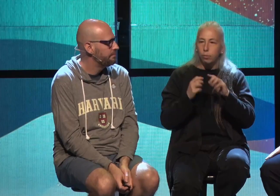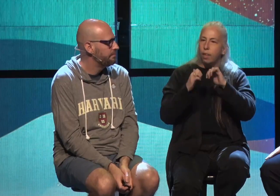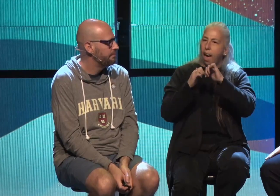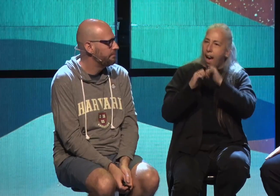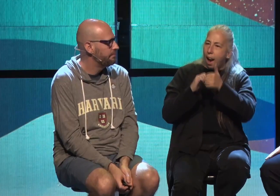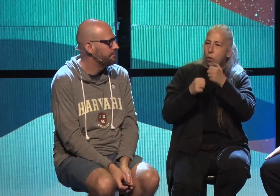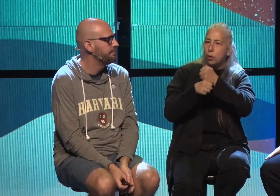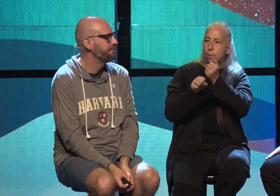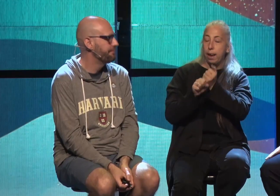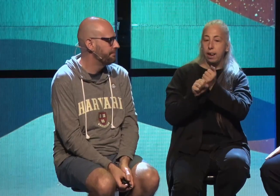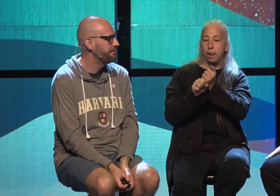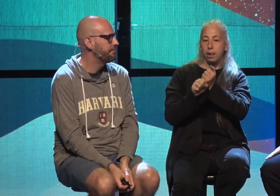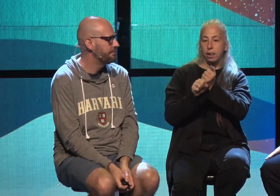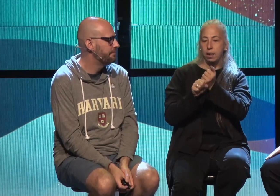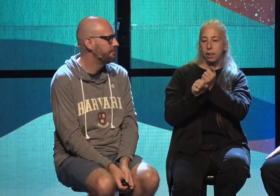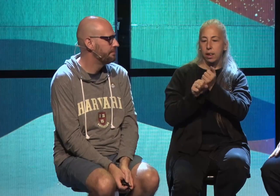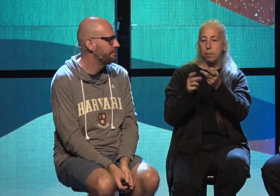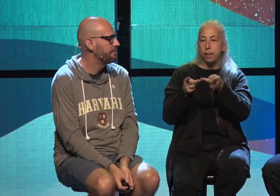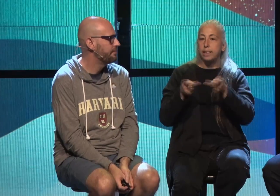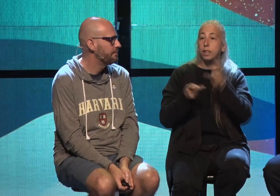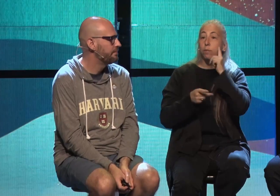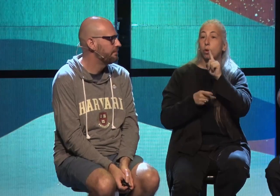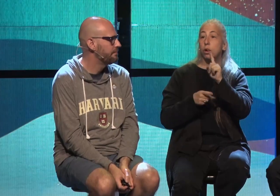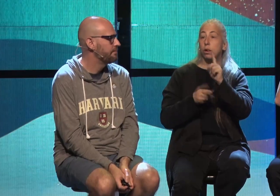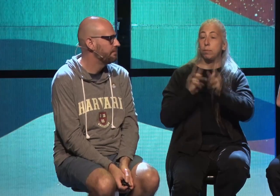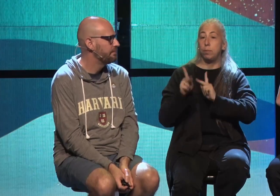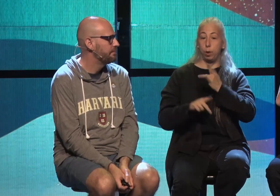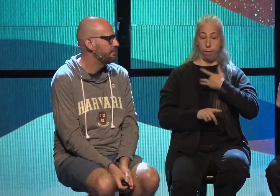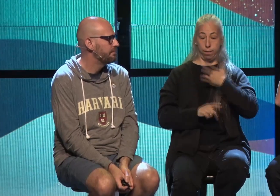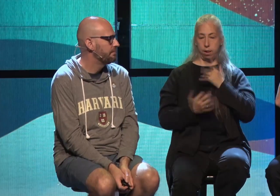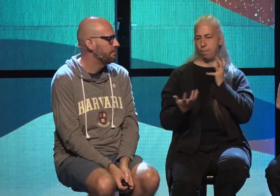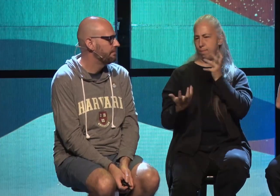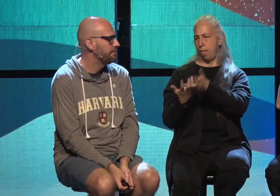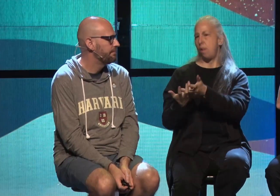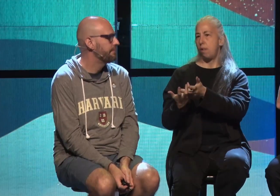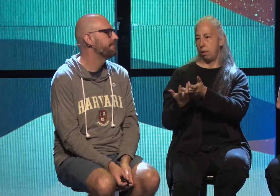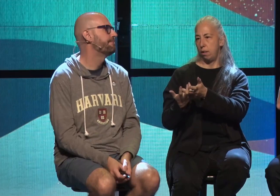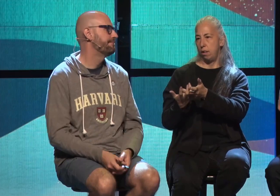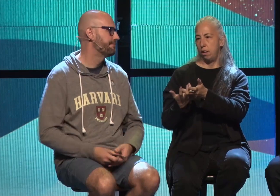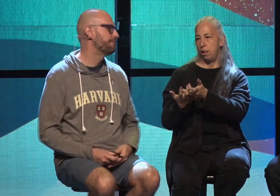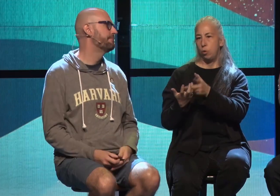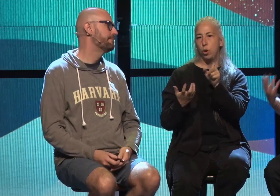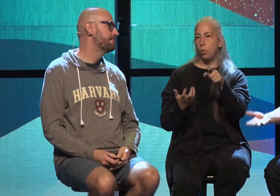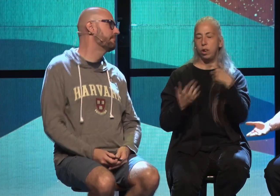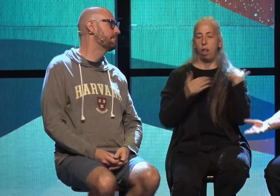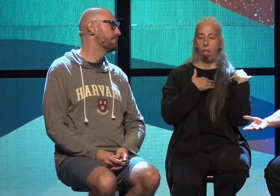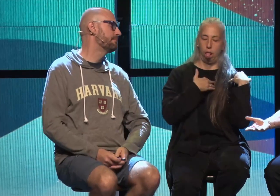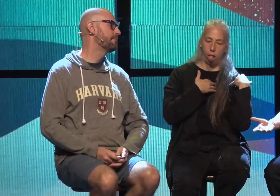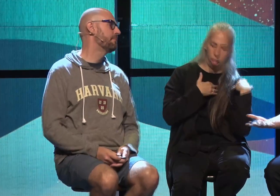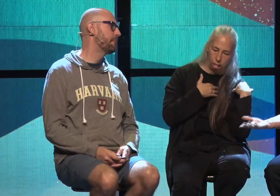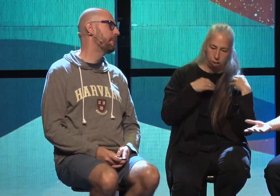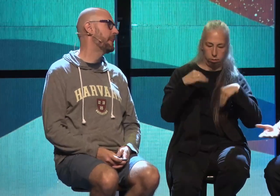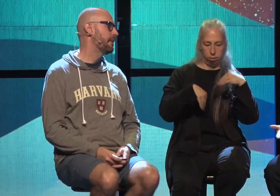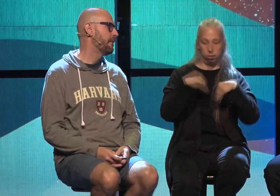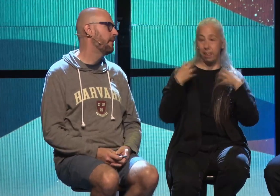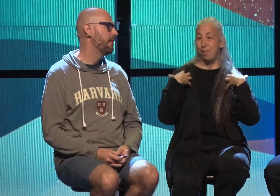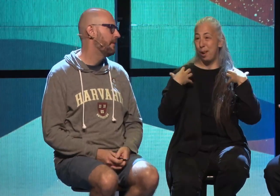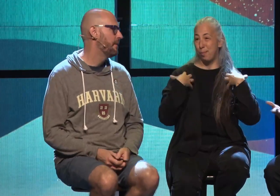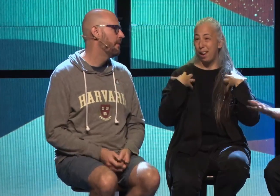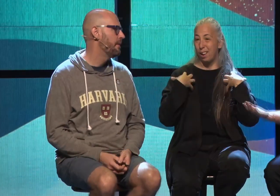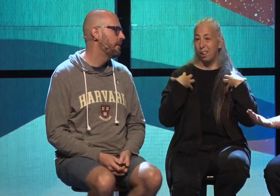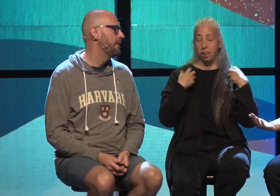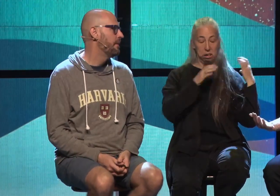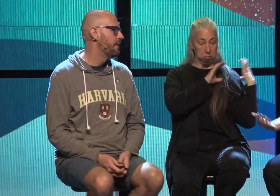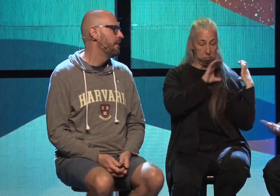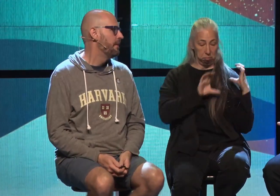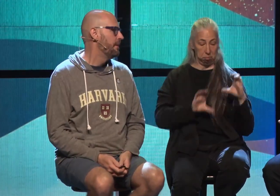of belonging, right? Spaces that really honor. We don't have to put all that stuff in our backpack. We can lay that burden down. I think it is about